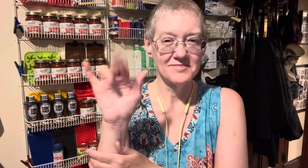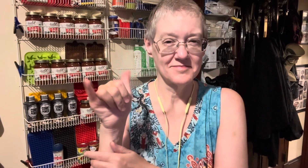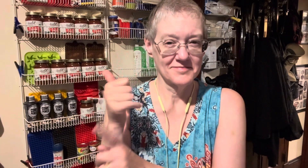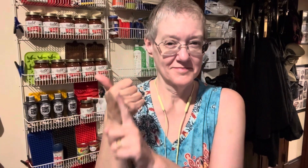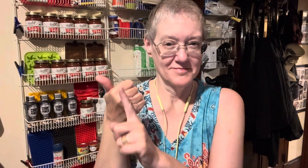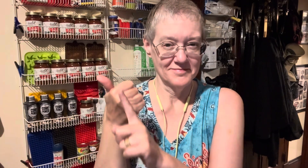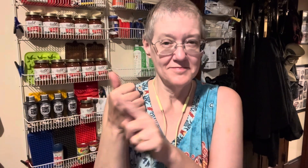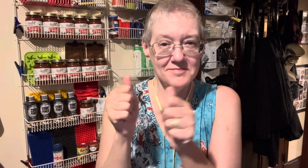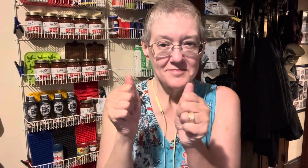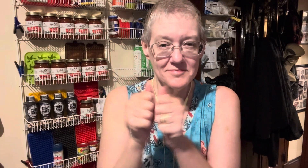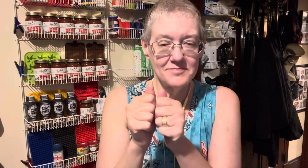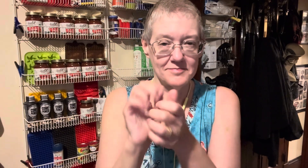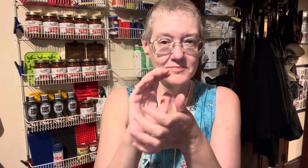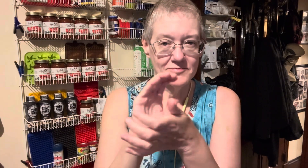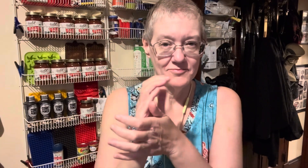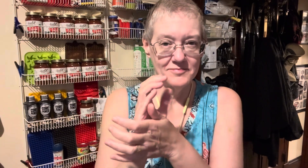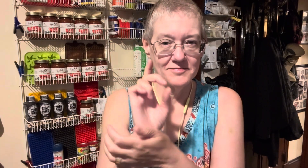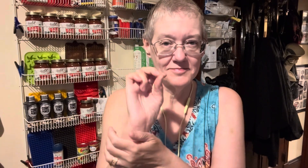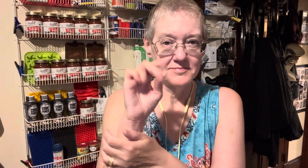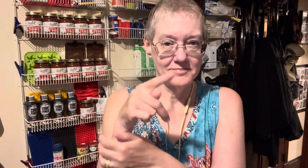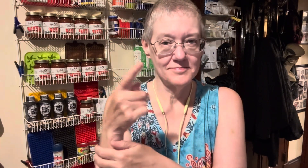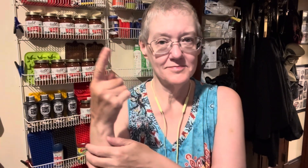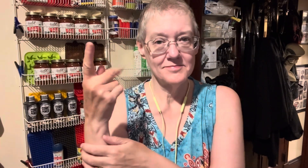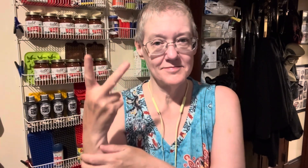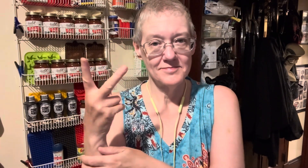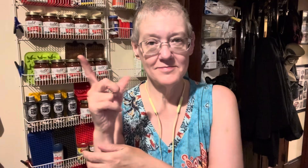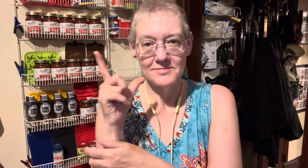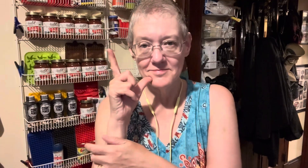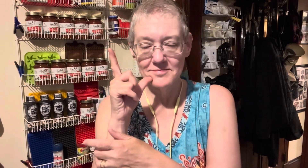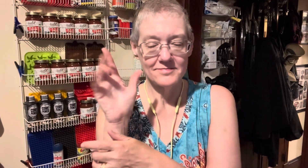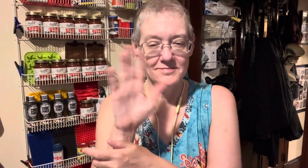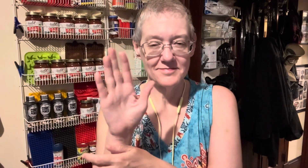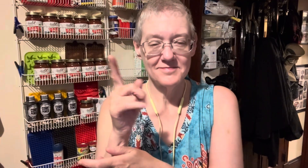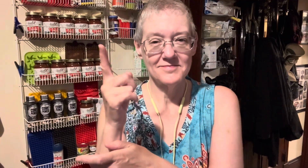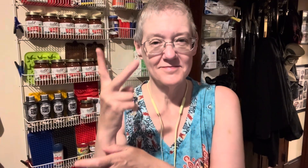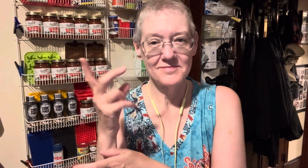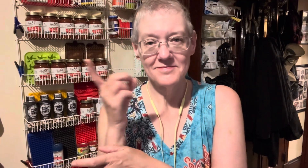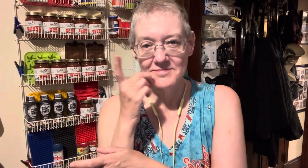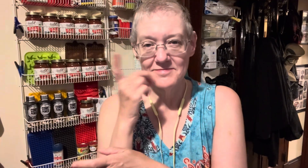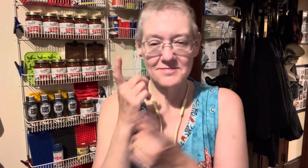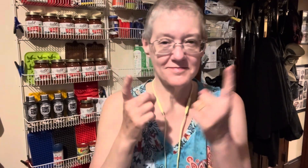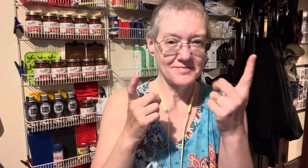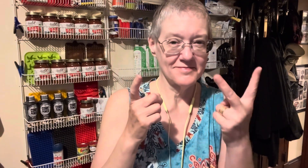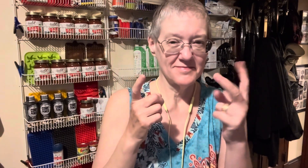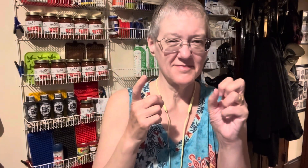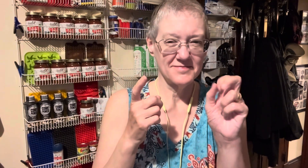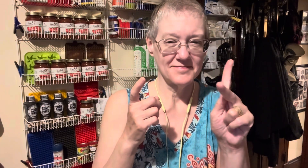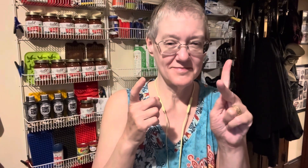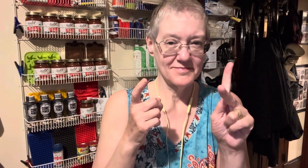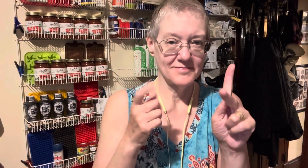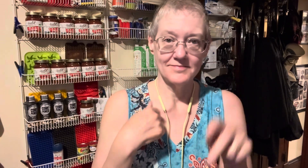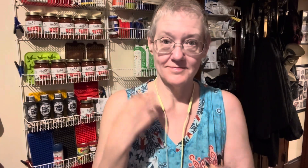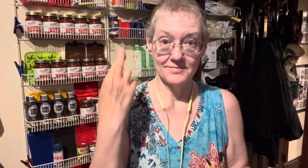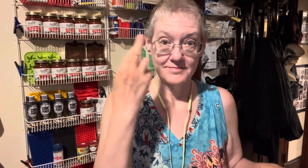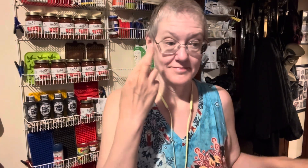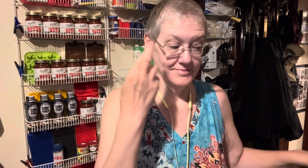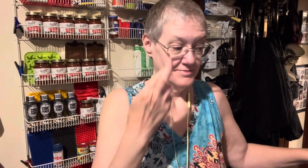himself, and he's going to eat it with cheese dip. So he's going to have half a serving of cheese dip for dinner and half a serving of cheese dip for